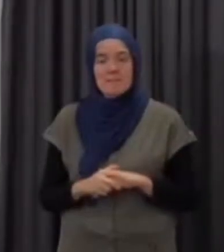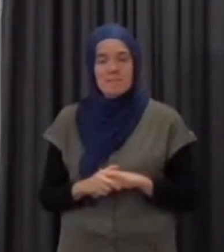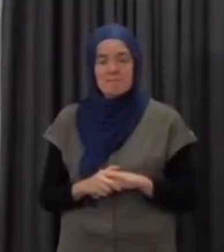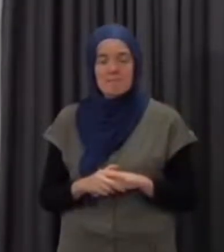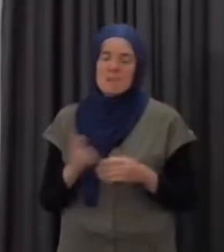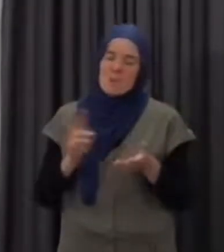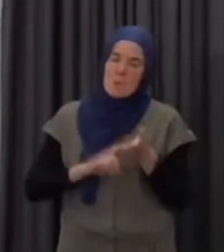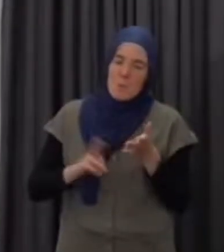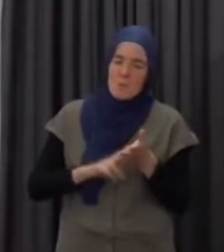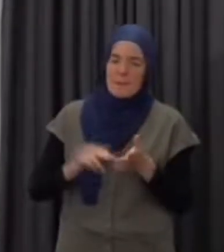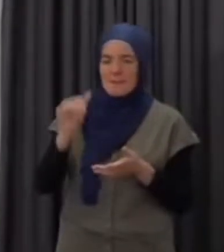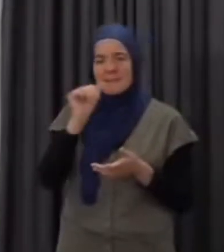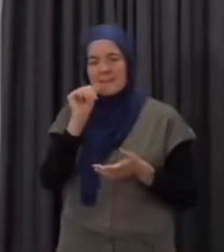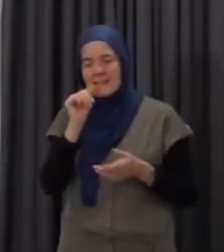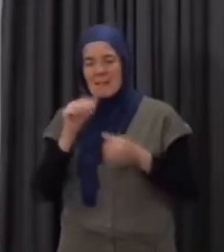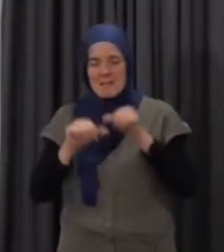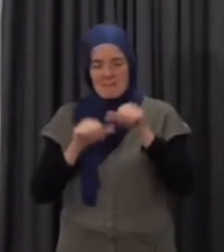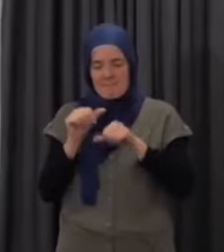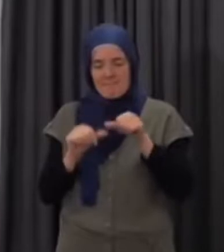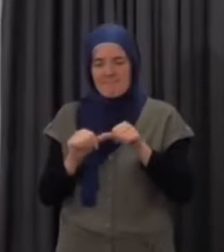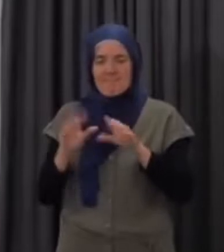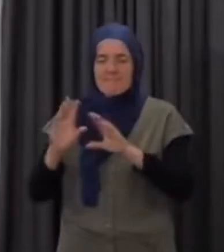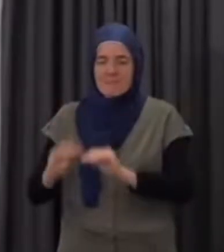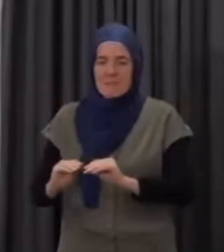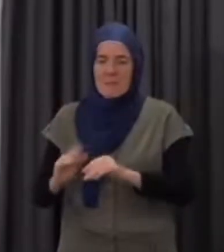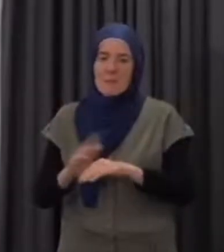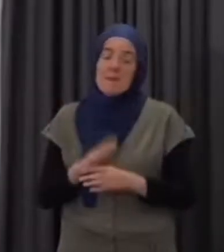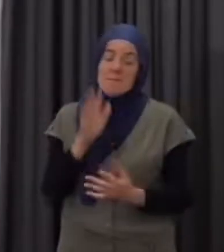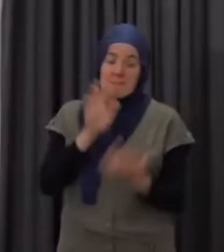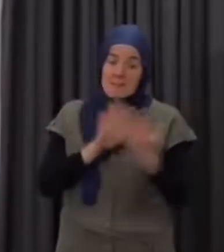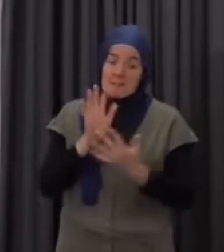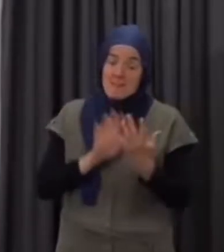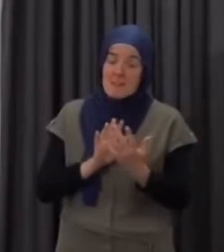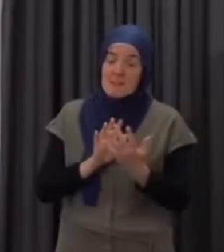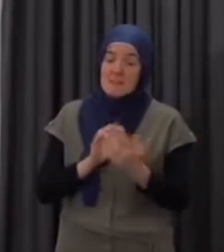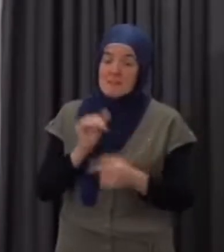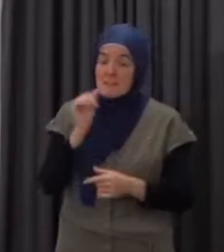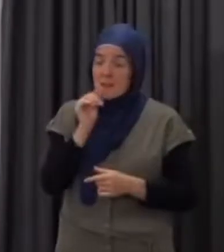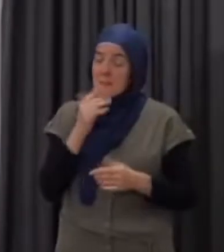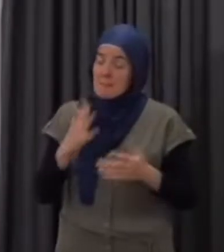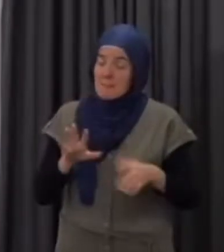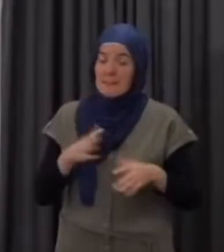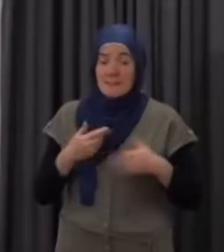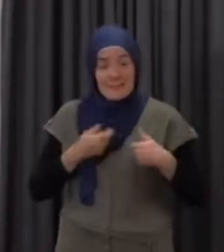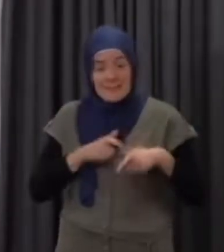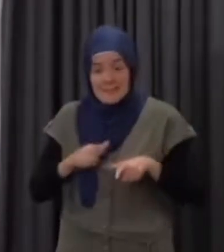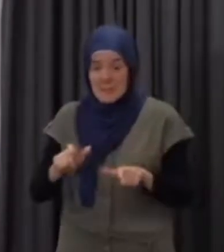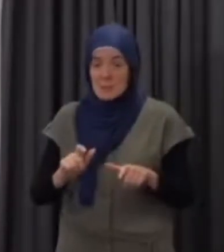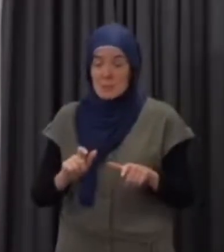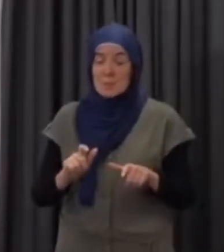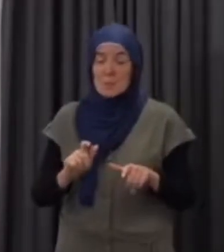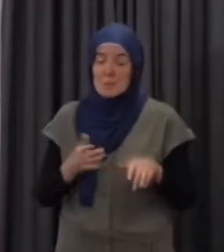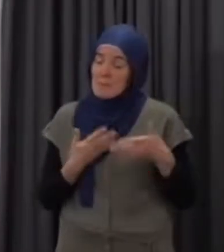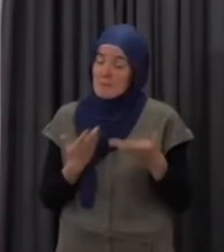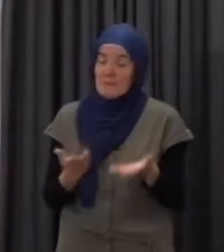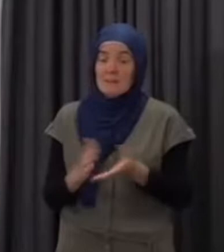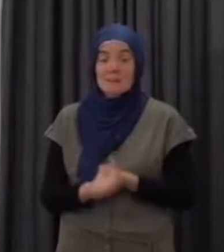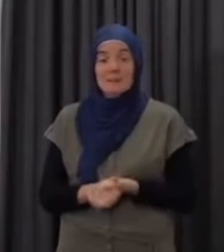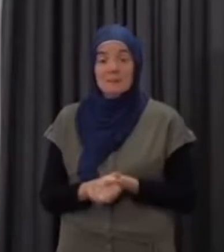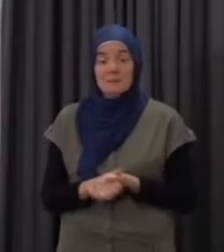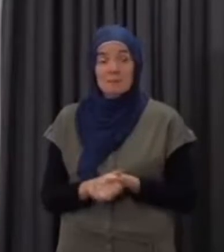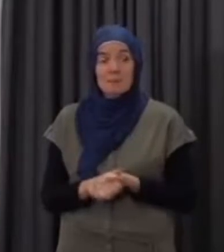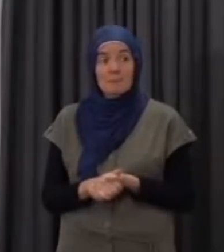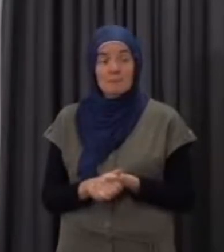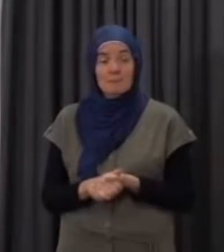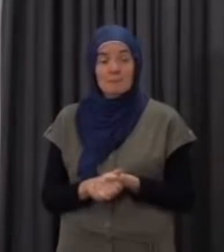suspended, face-to-face treatment has been provided for 5,400 patients. We also needed to